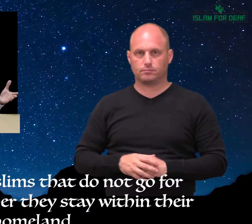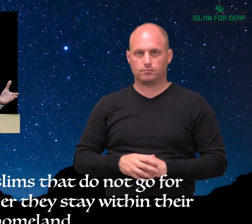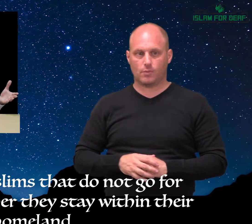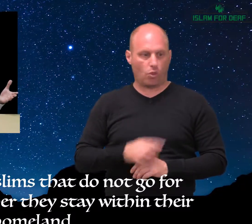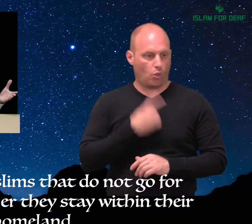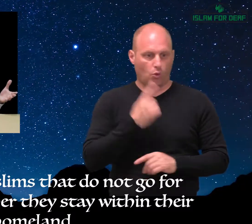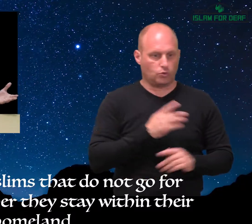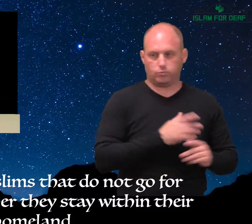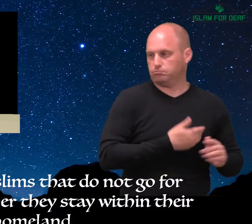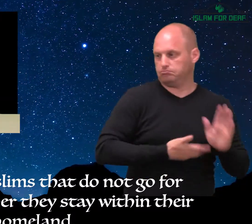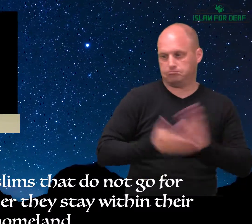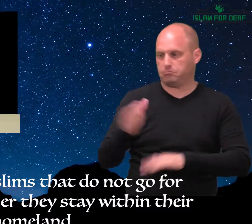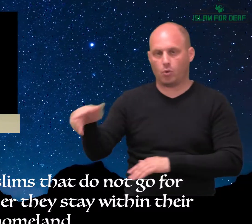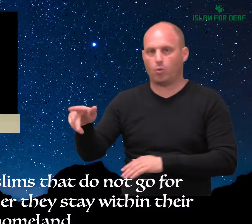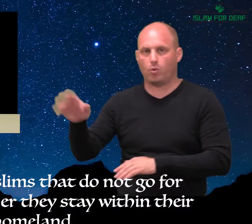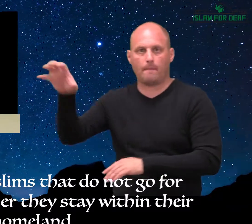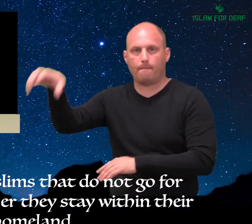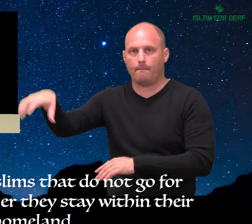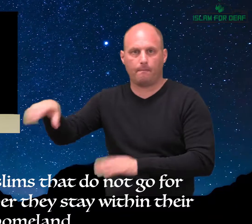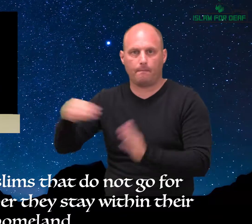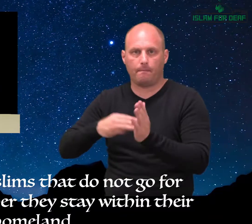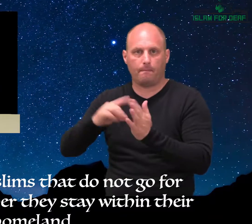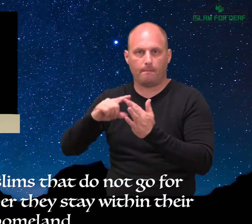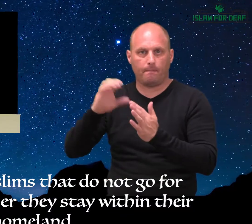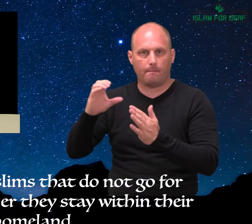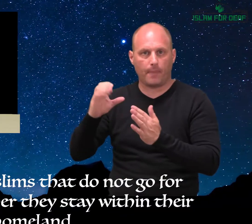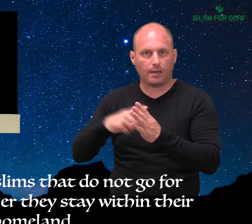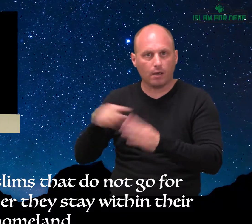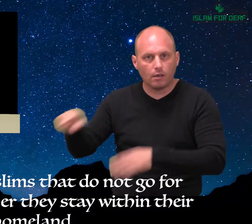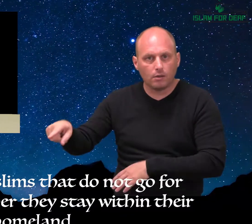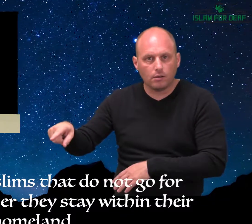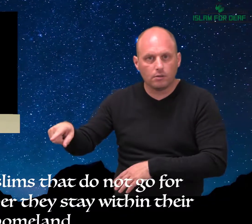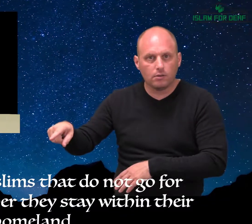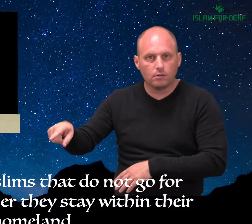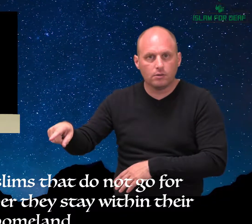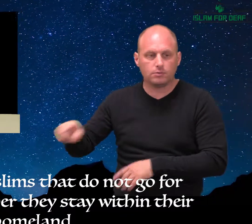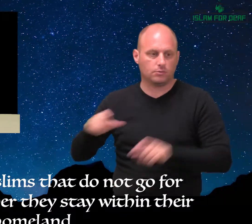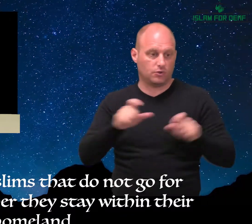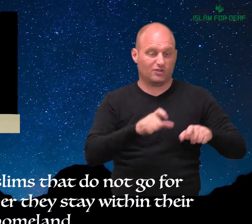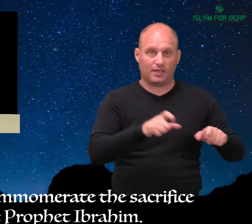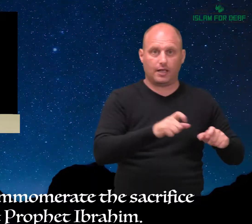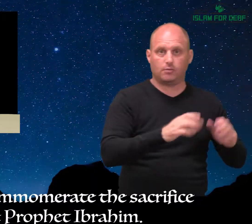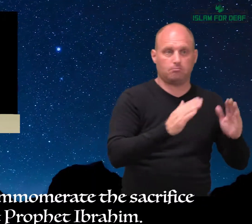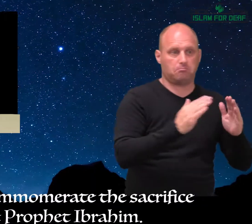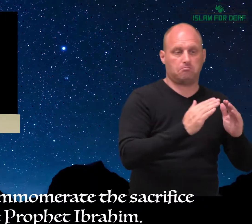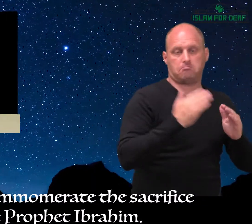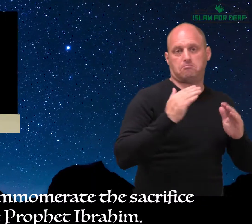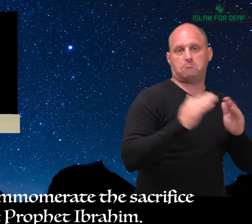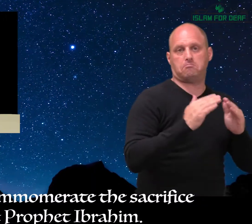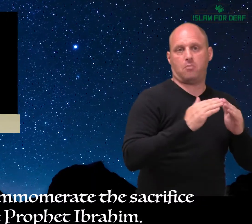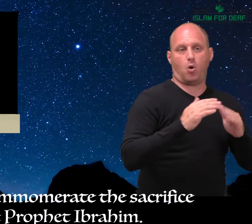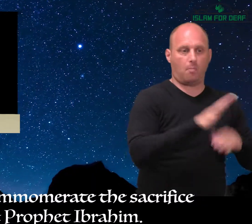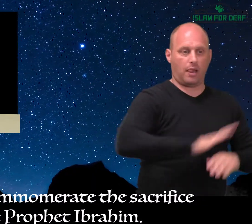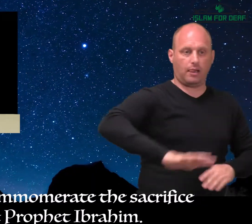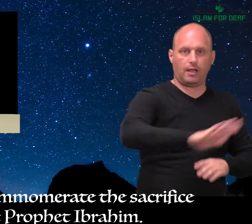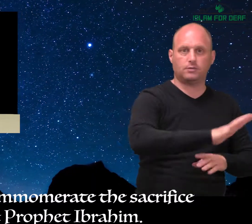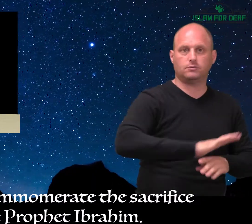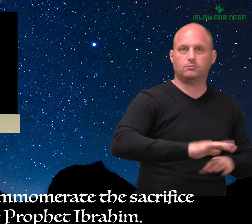Mecca, rather they stay within their homeland, they also